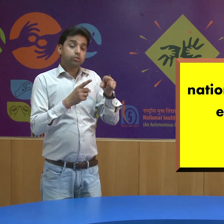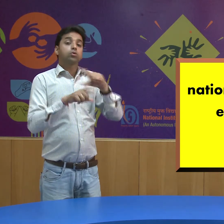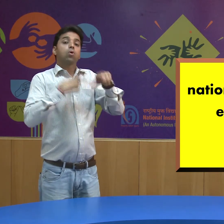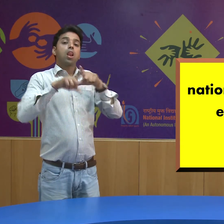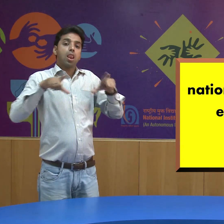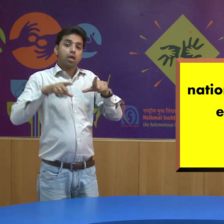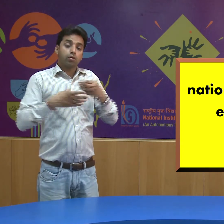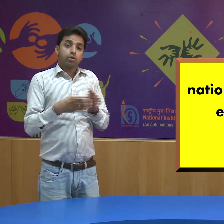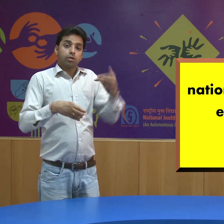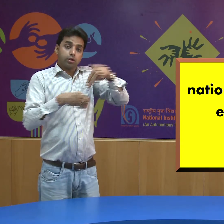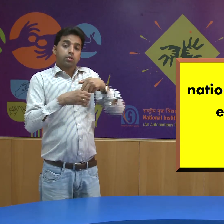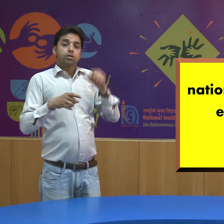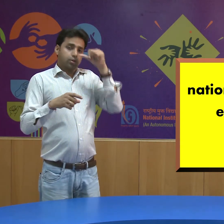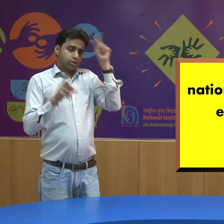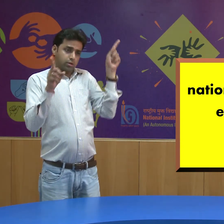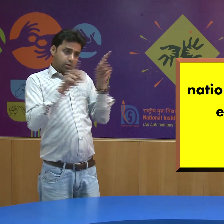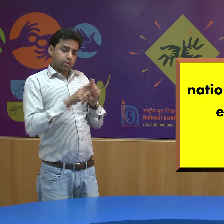culture and language in the country.